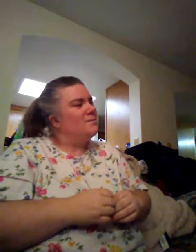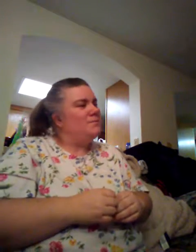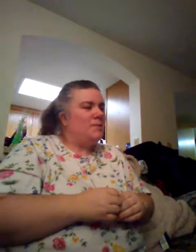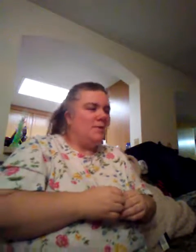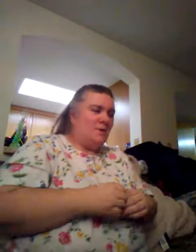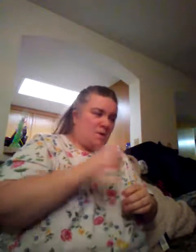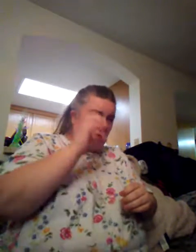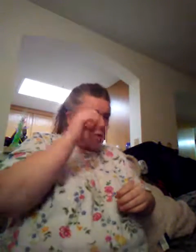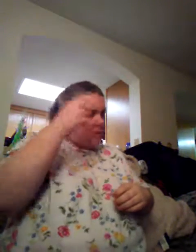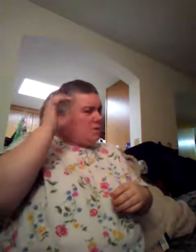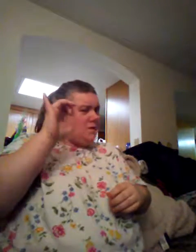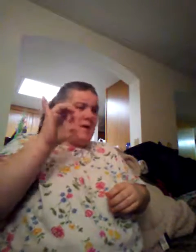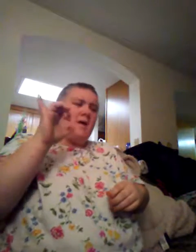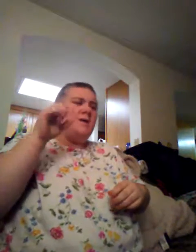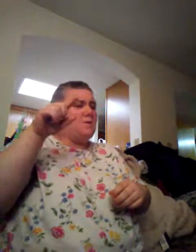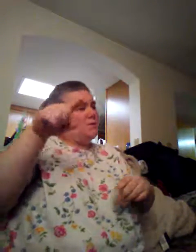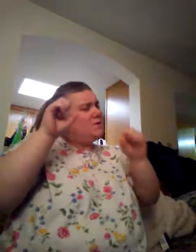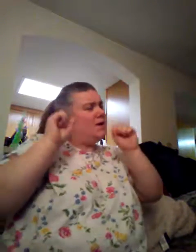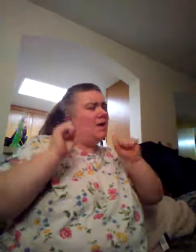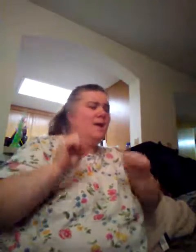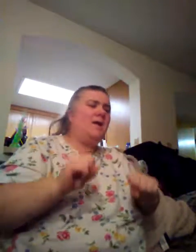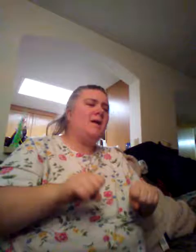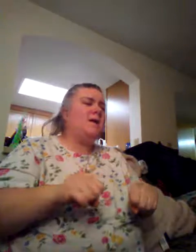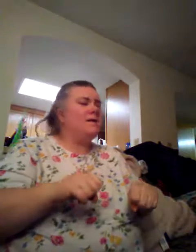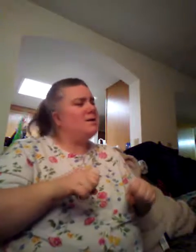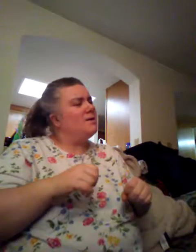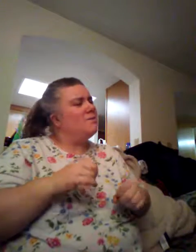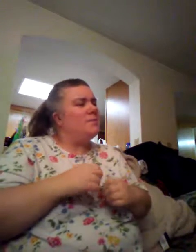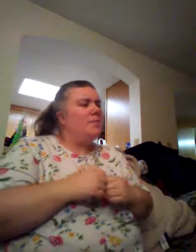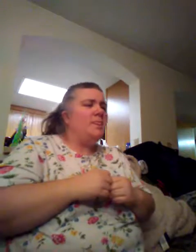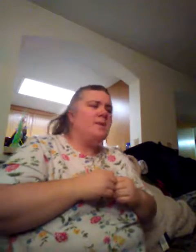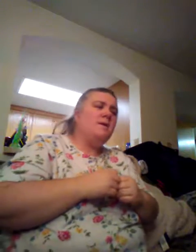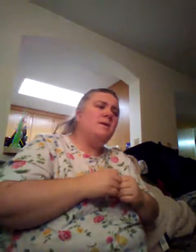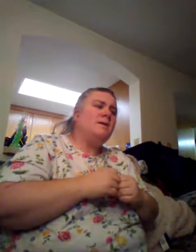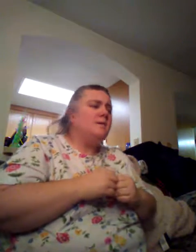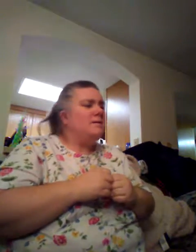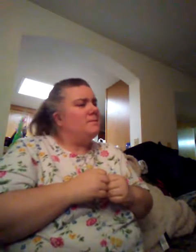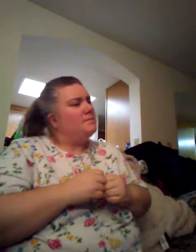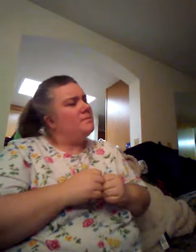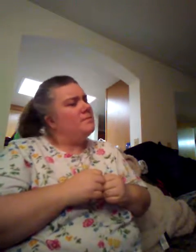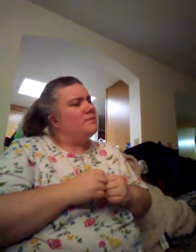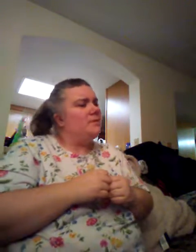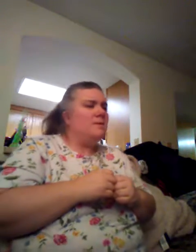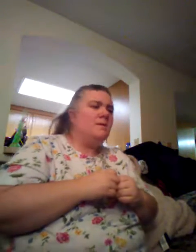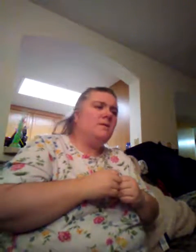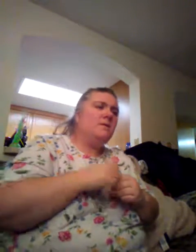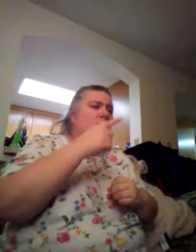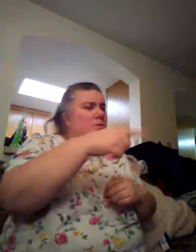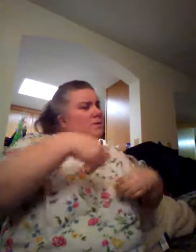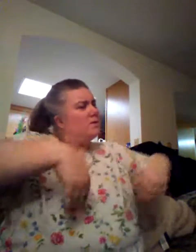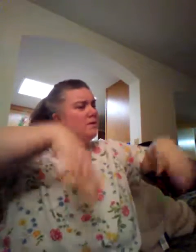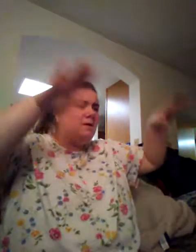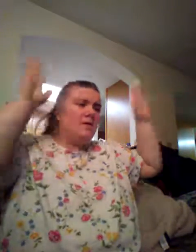And yes yeah yeah. And you'll never